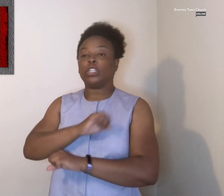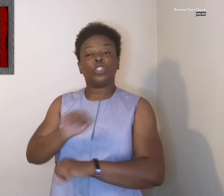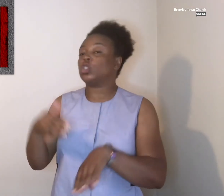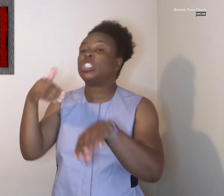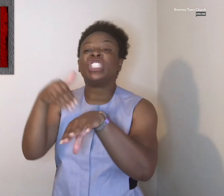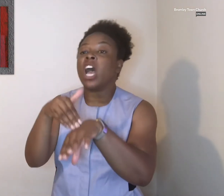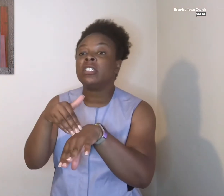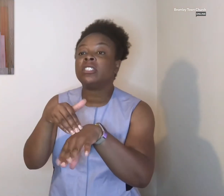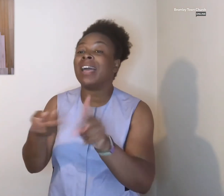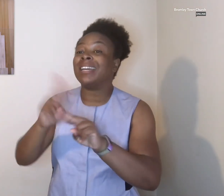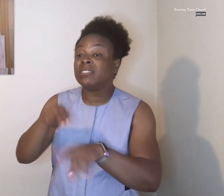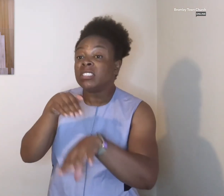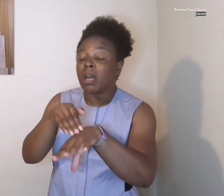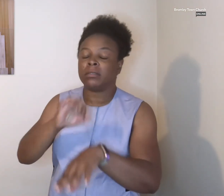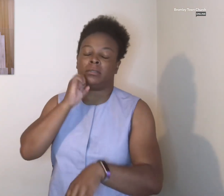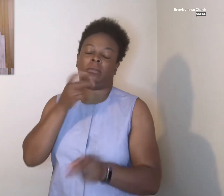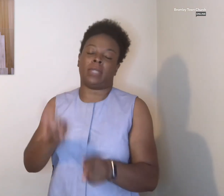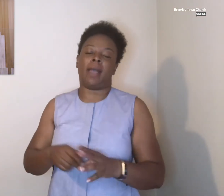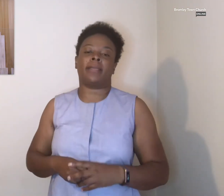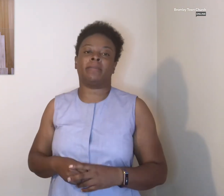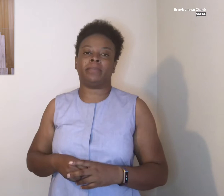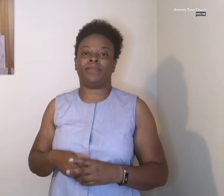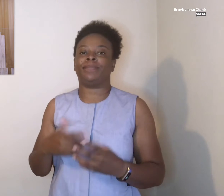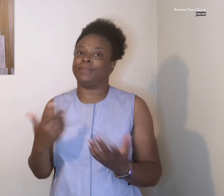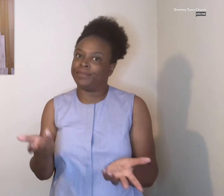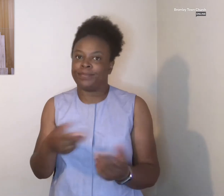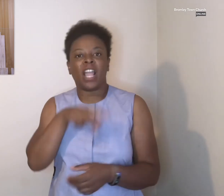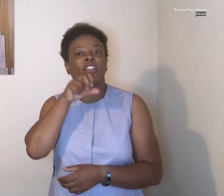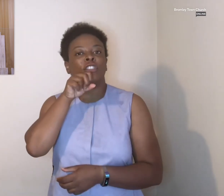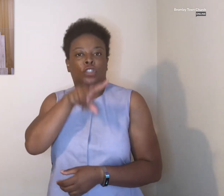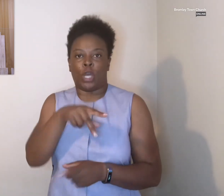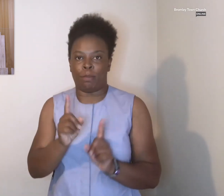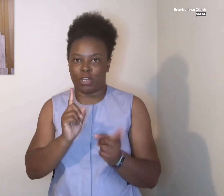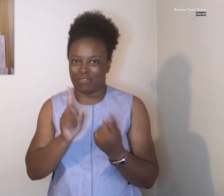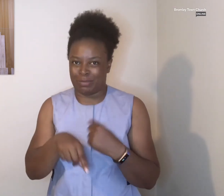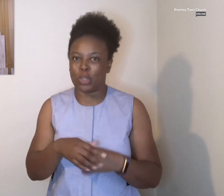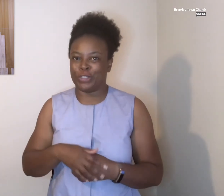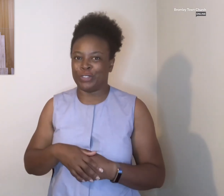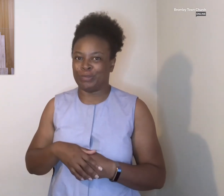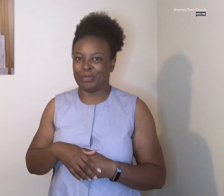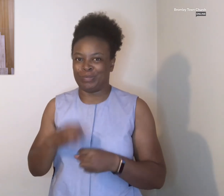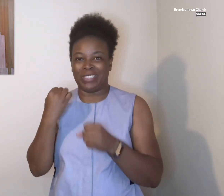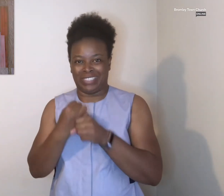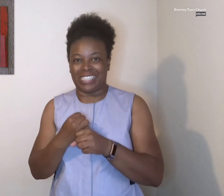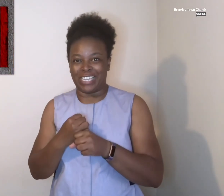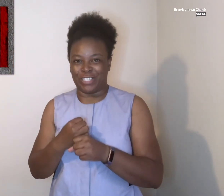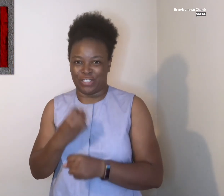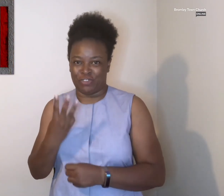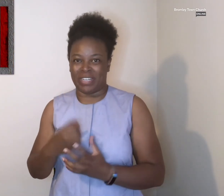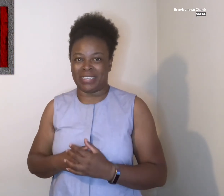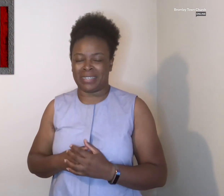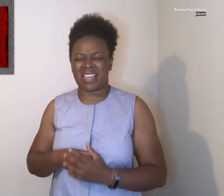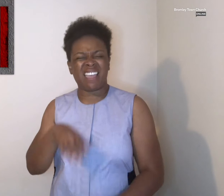or you will die.'" Now the serpent replies to Eve, he says this, Genesis 3, verses 4 and 5, "You will